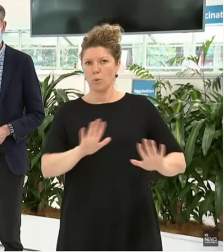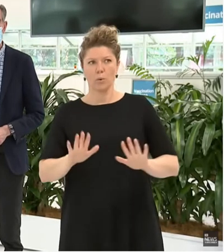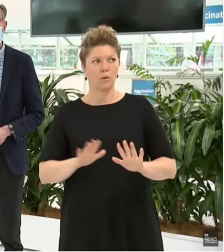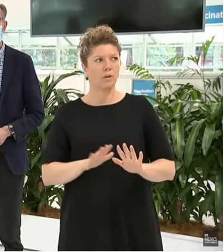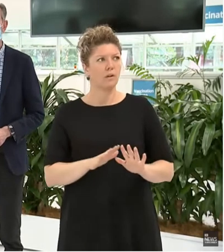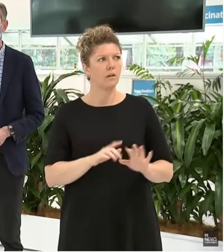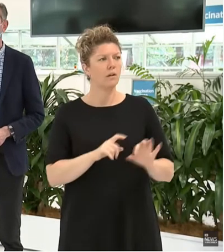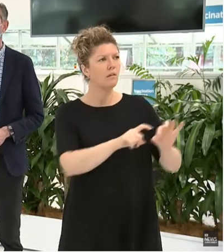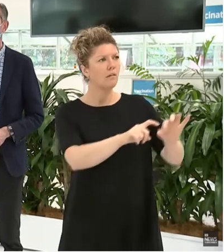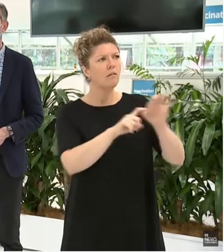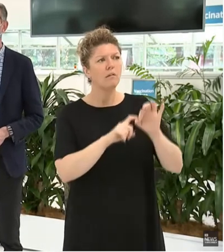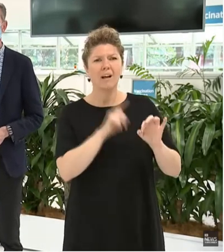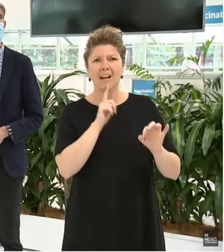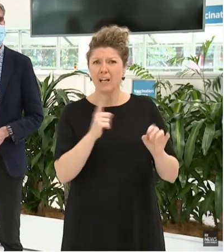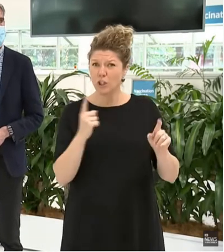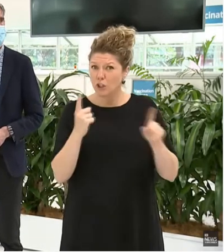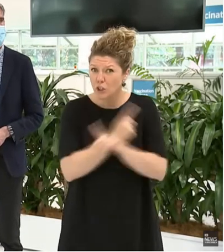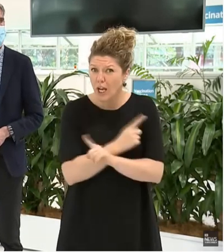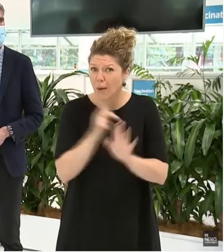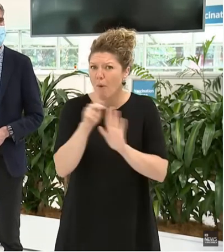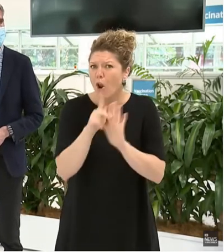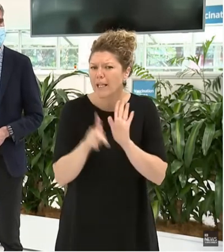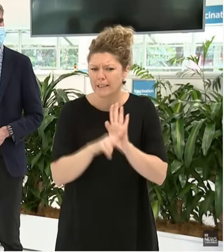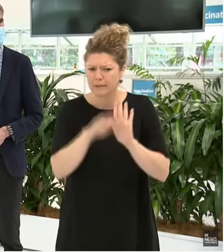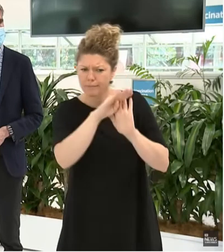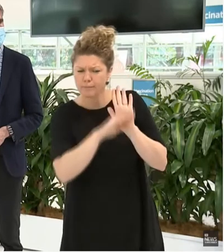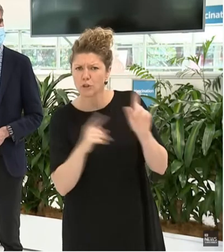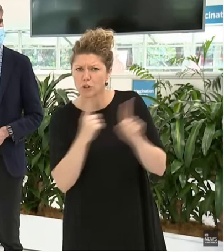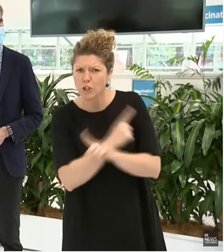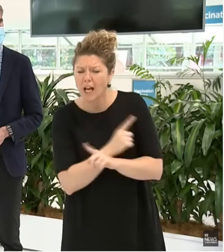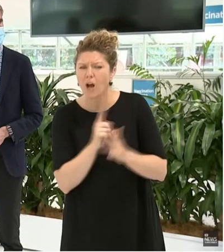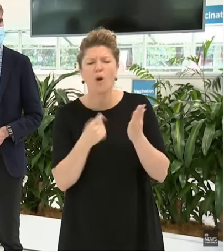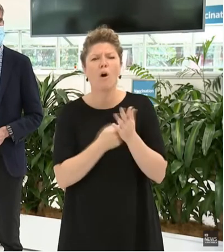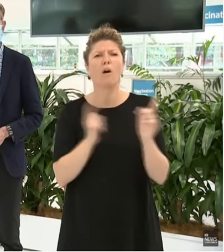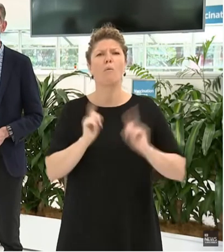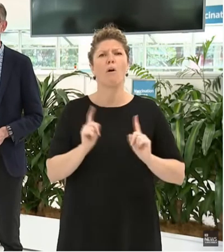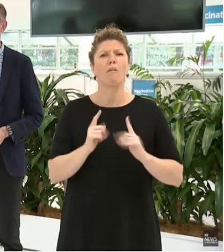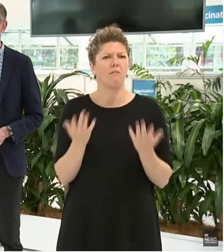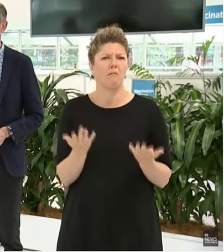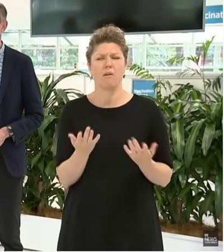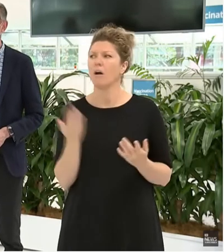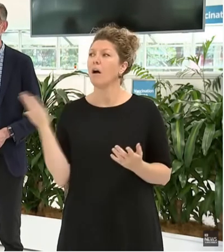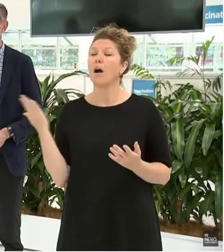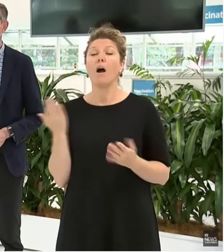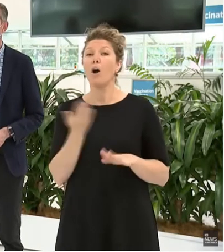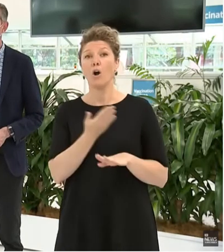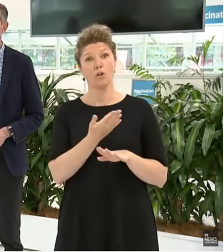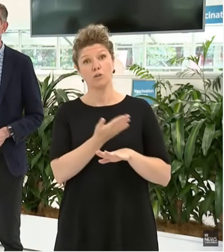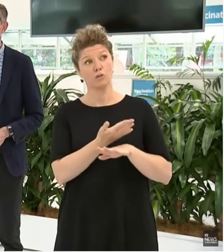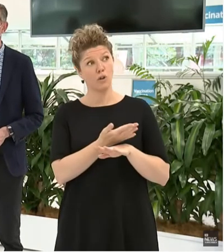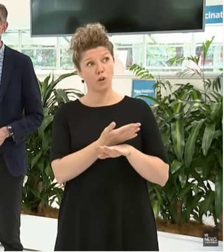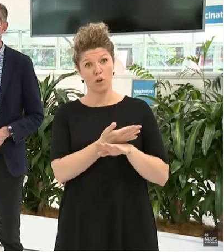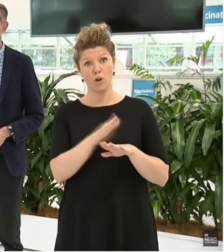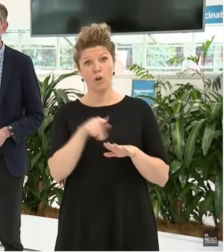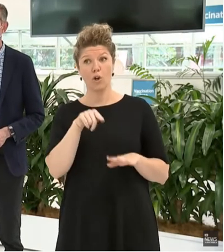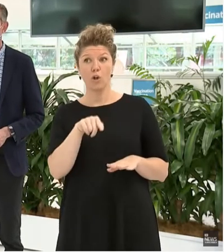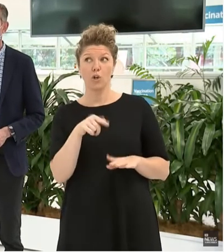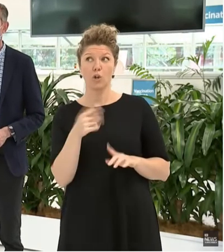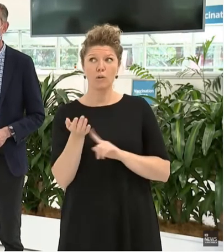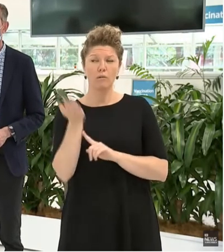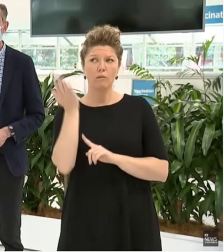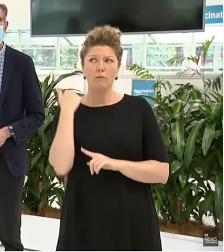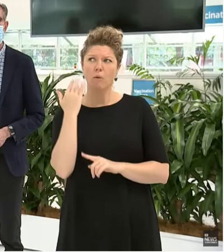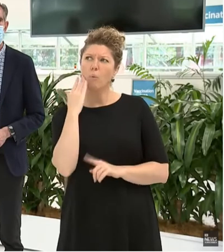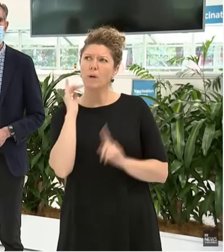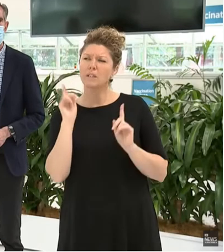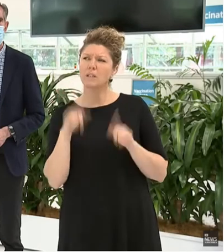that it's not a change in policy. You're just enunciating. It's a policy that was introduced some time ago.